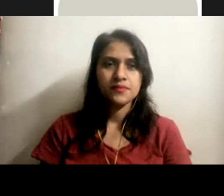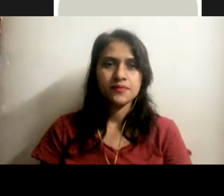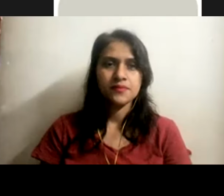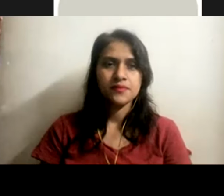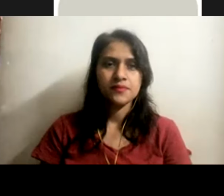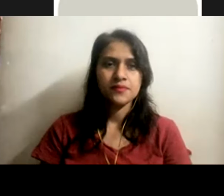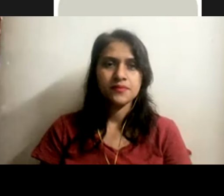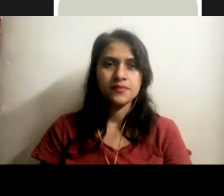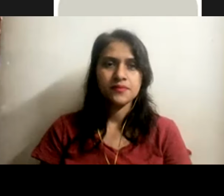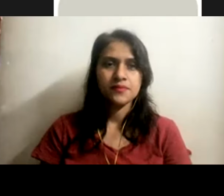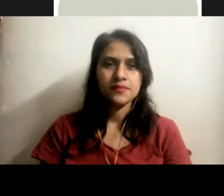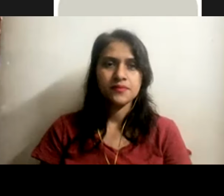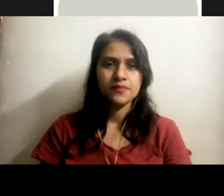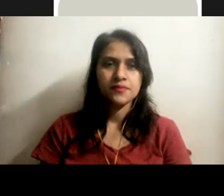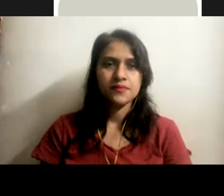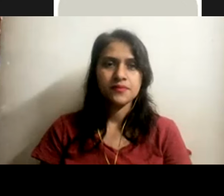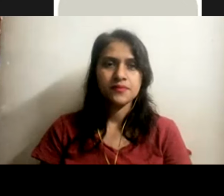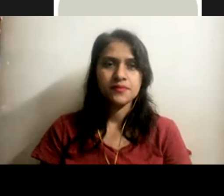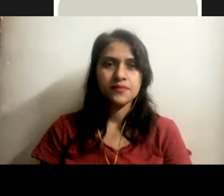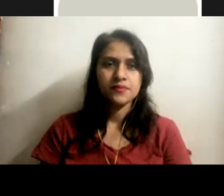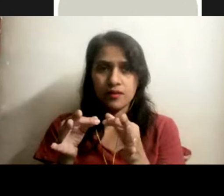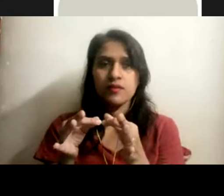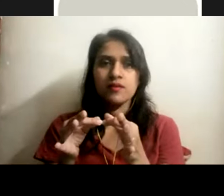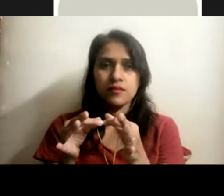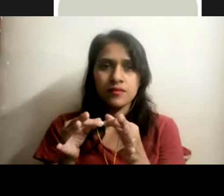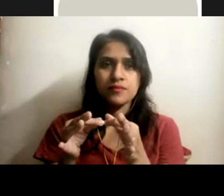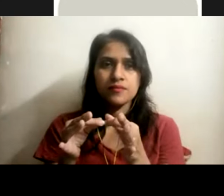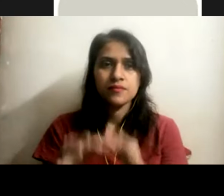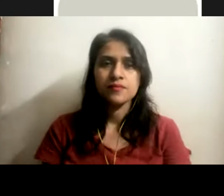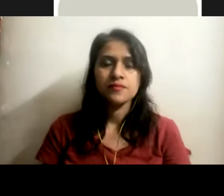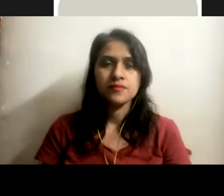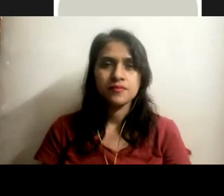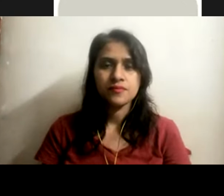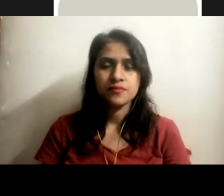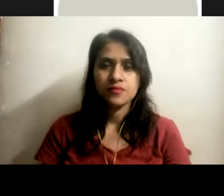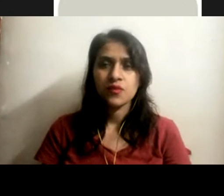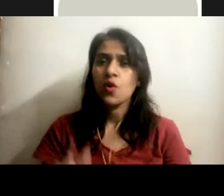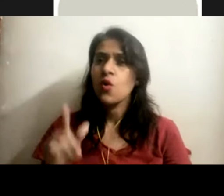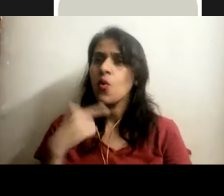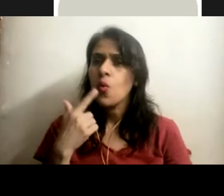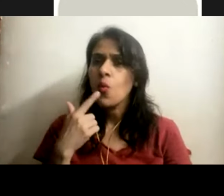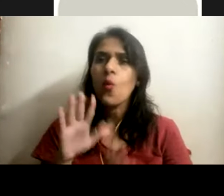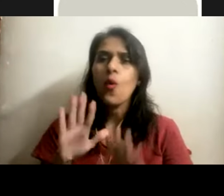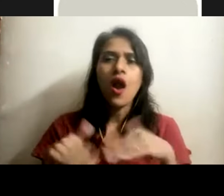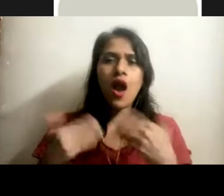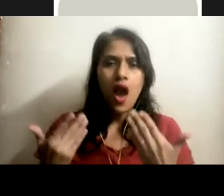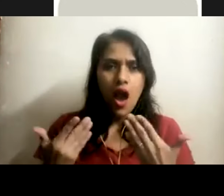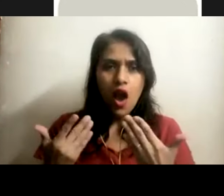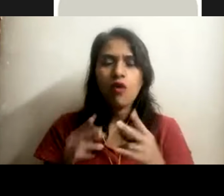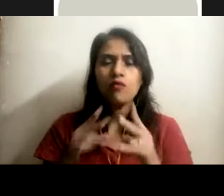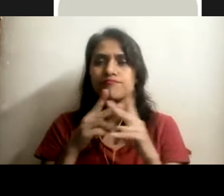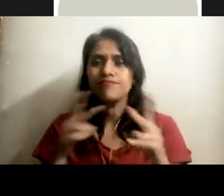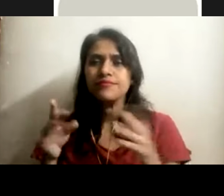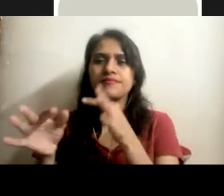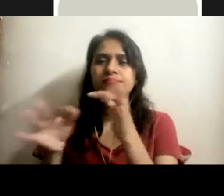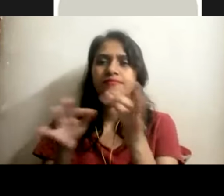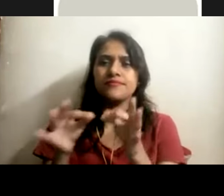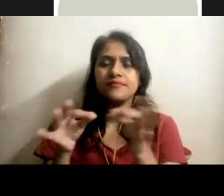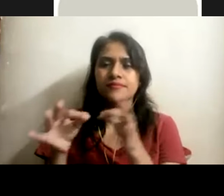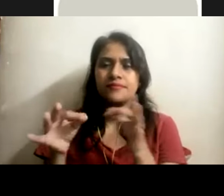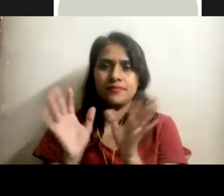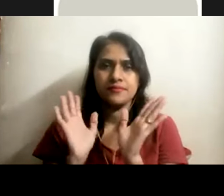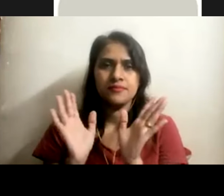describing a situation, describing a phenomena, who, what, how? Okay, then it's a descriptive research. For